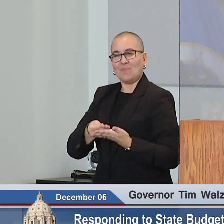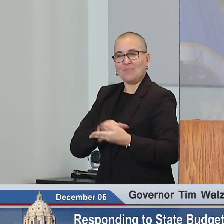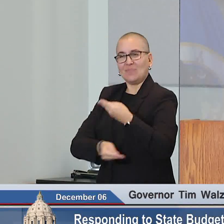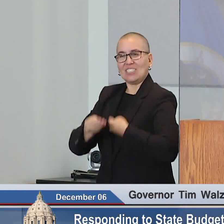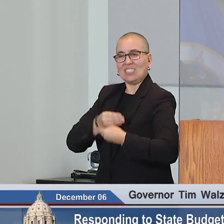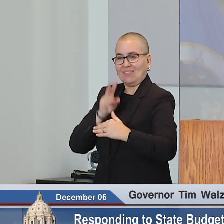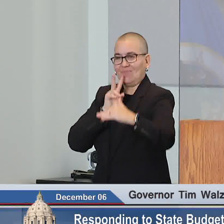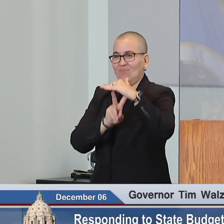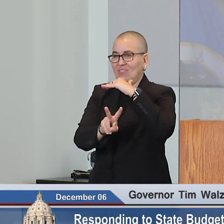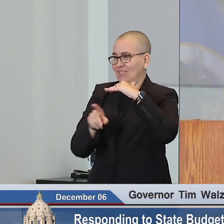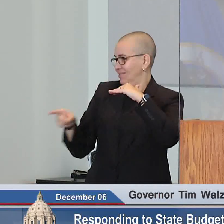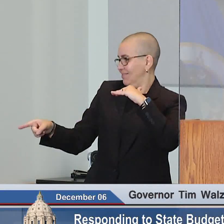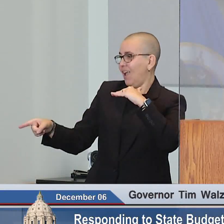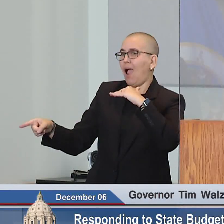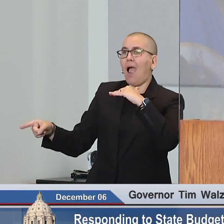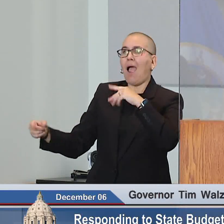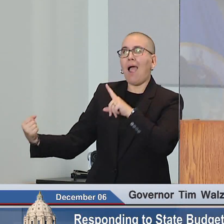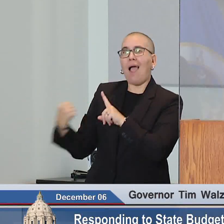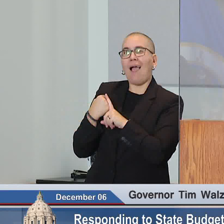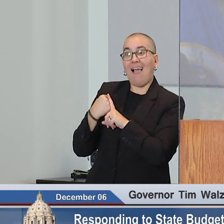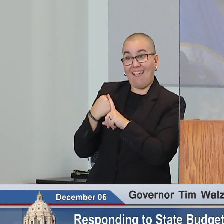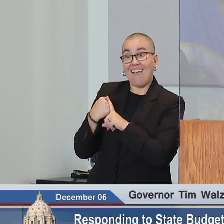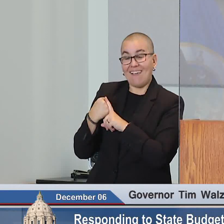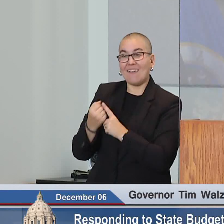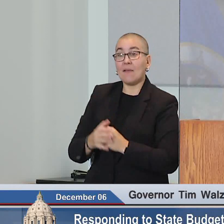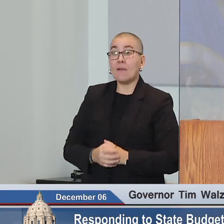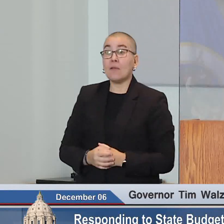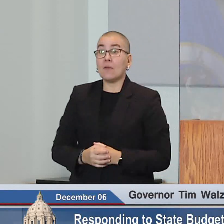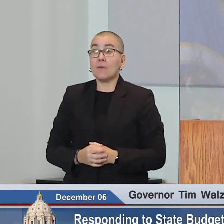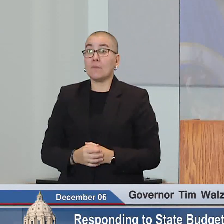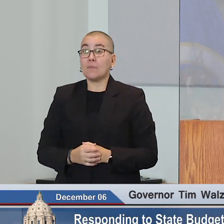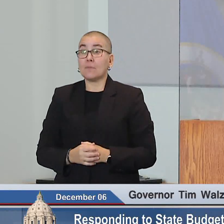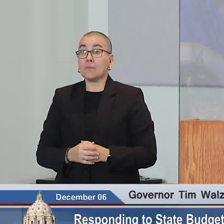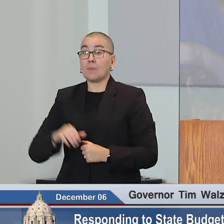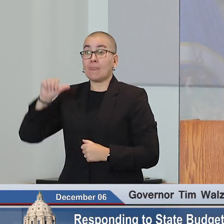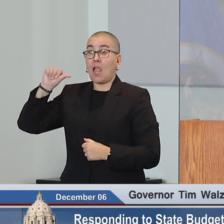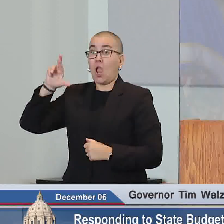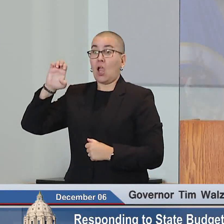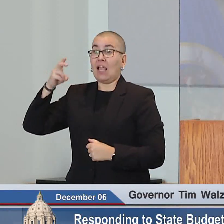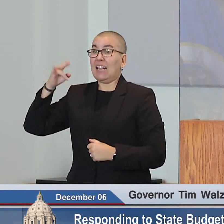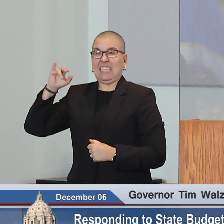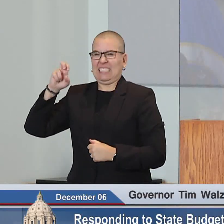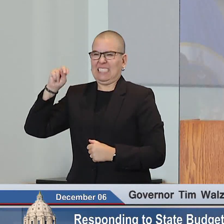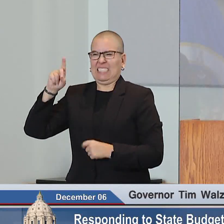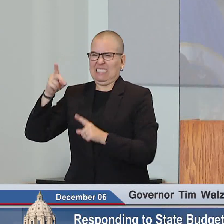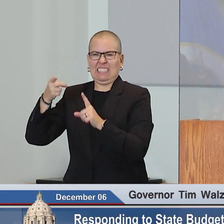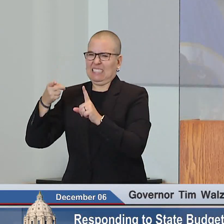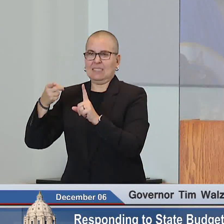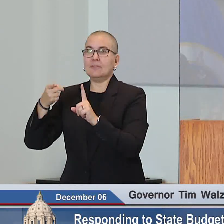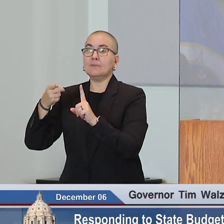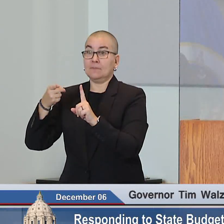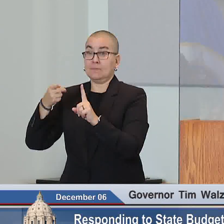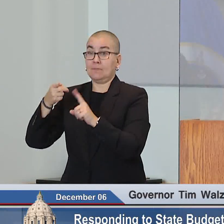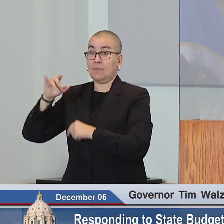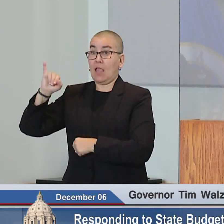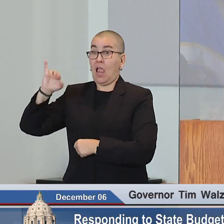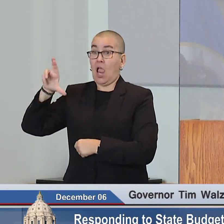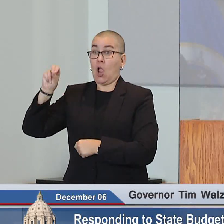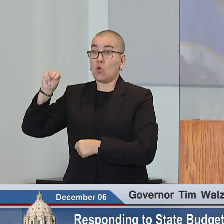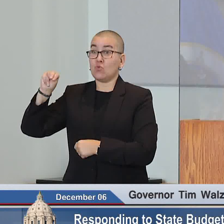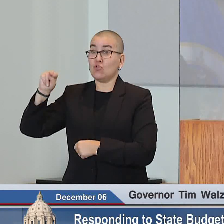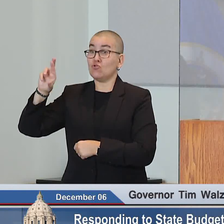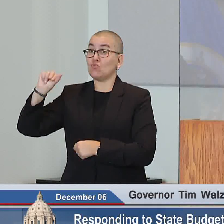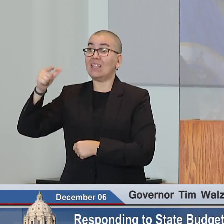bright. Our Helene up in the Iron Range, the number one producer of solar panels in North America. Minnesota